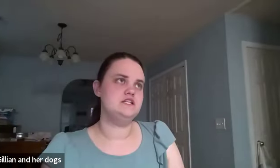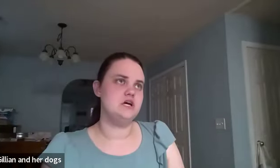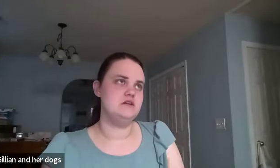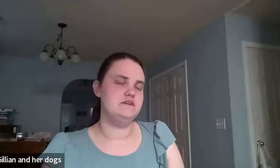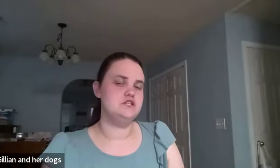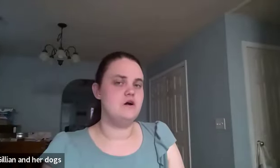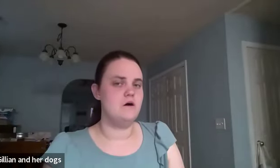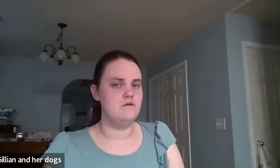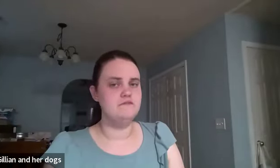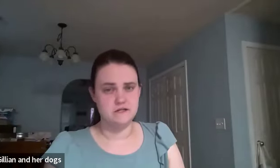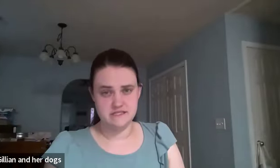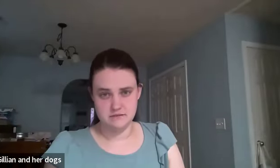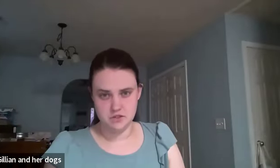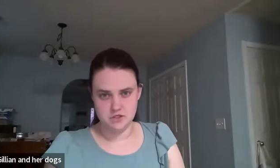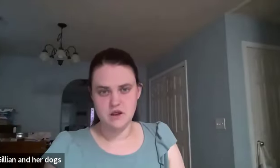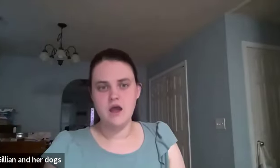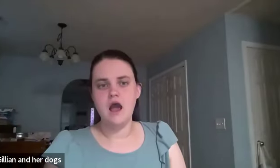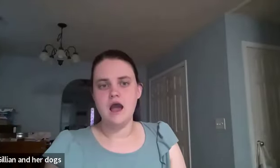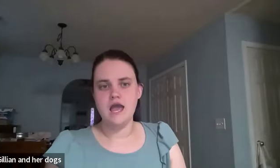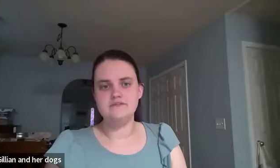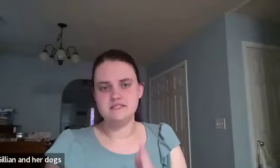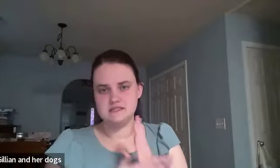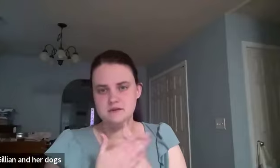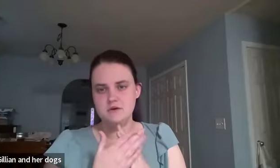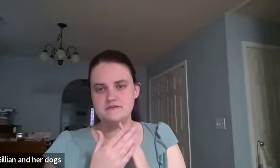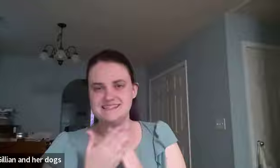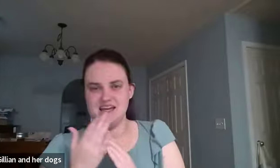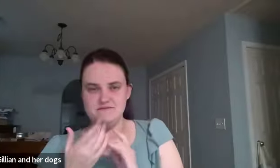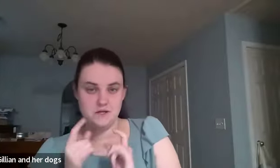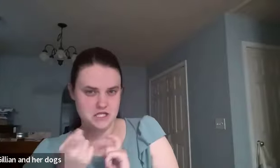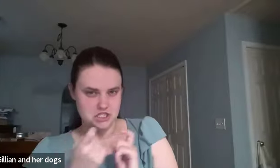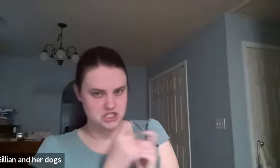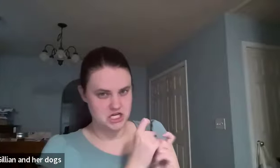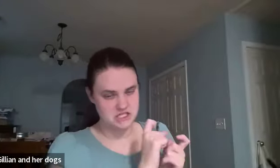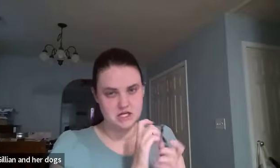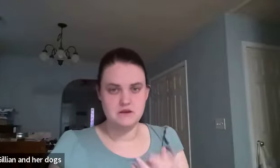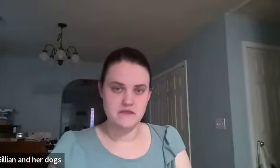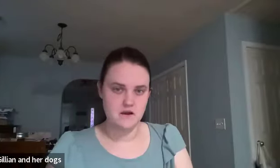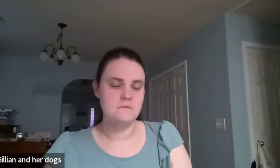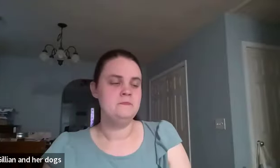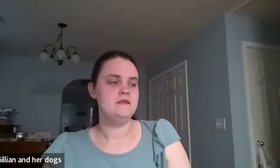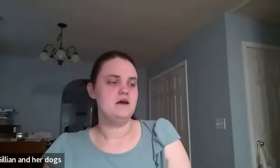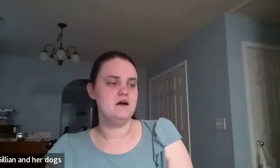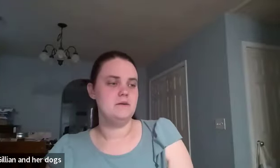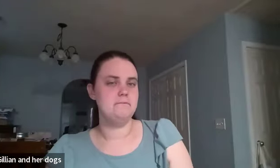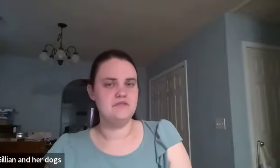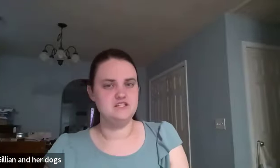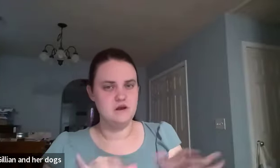and jellyfish are all very similar. I have seen some people have slight variations, changes here and there, but they do